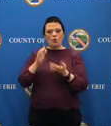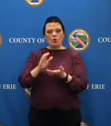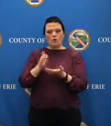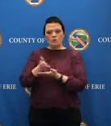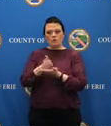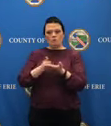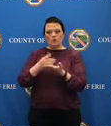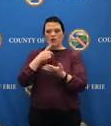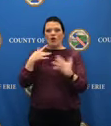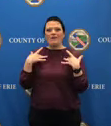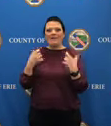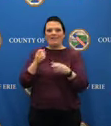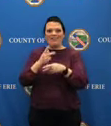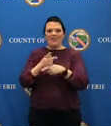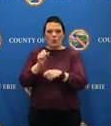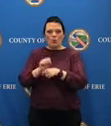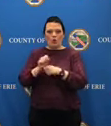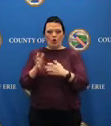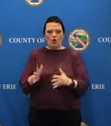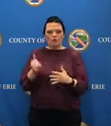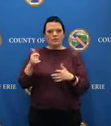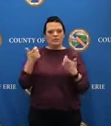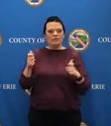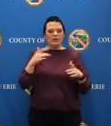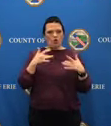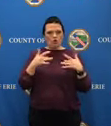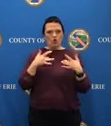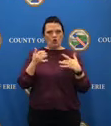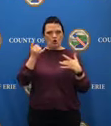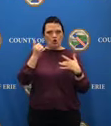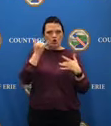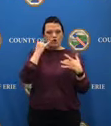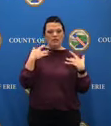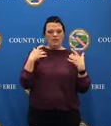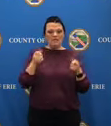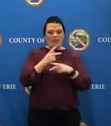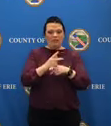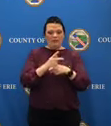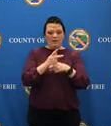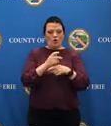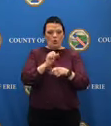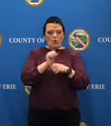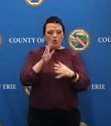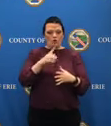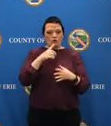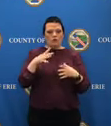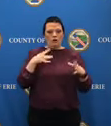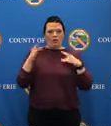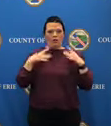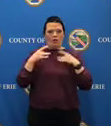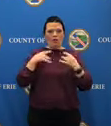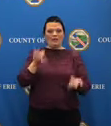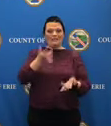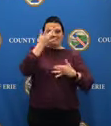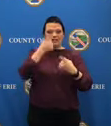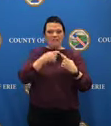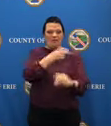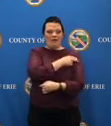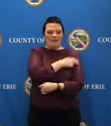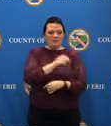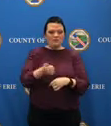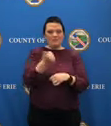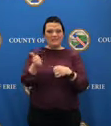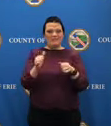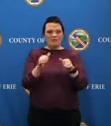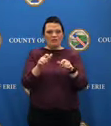be healthcare workers, and that's a big concern of ours, are healthcare workers who are contracting that in hospitals and other locations, so we're keeping